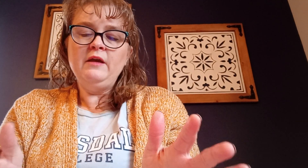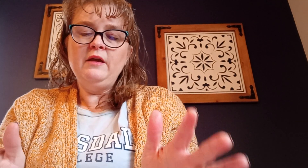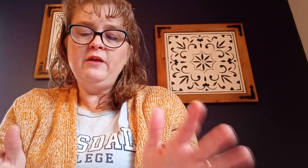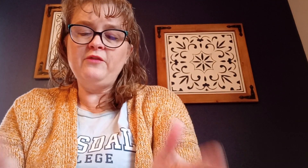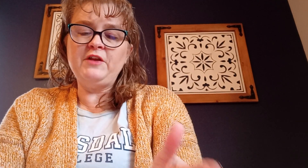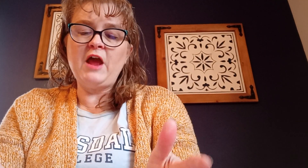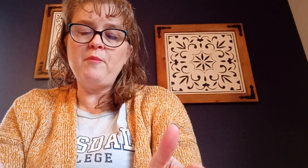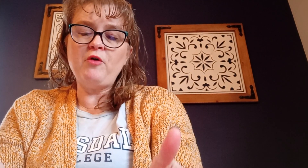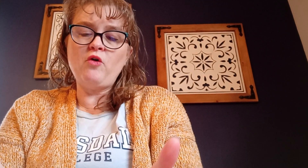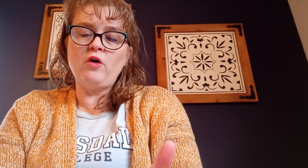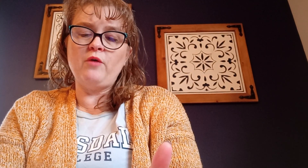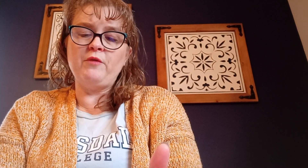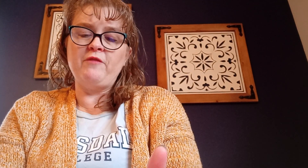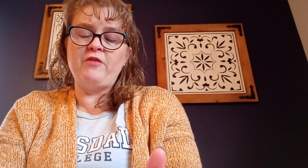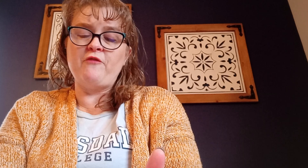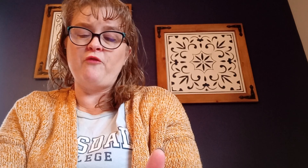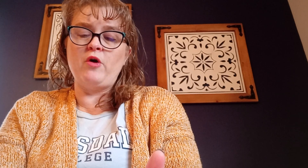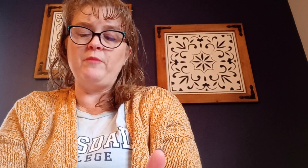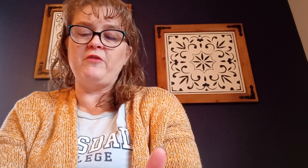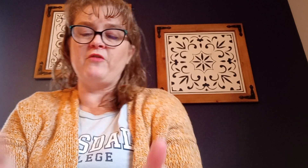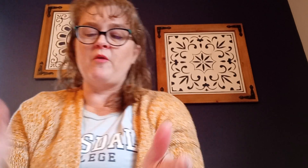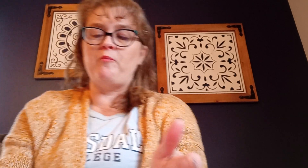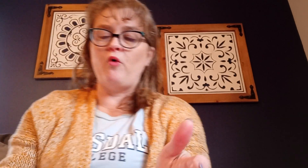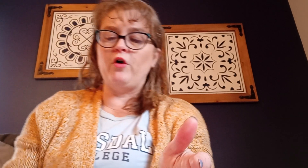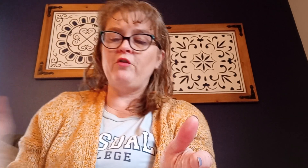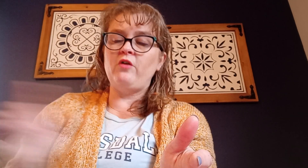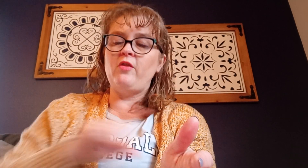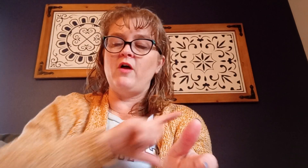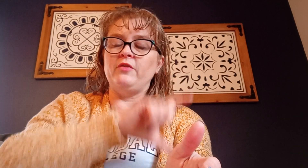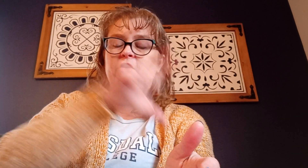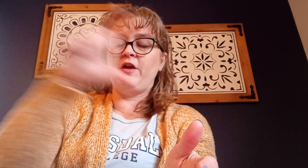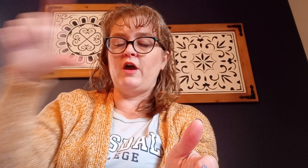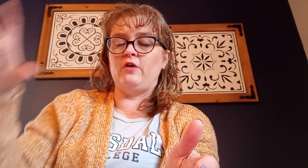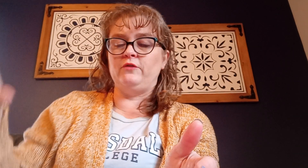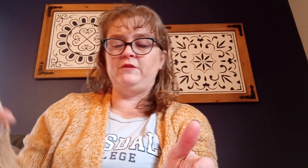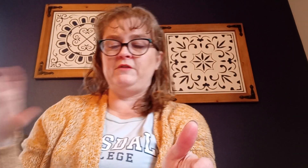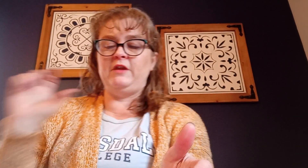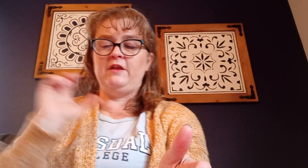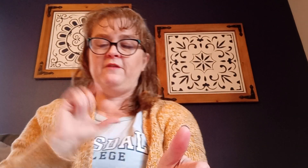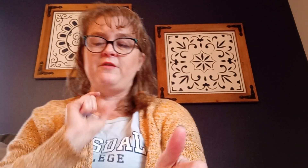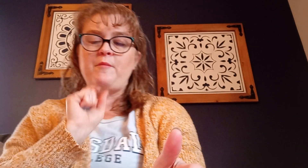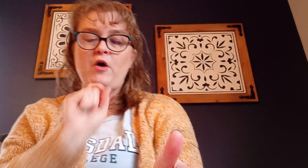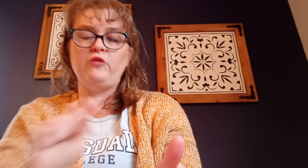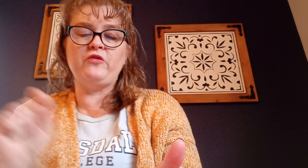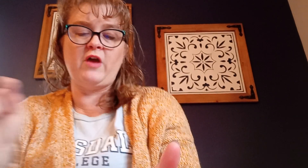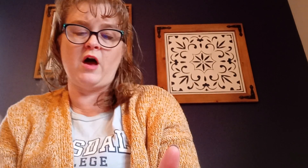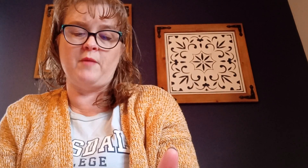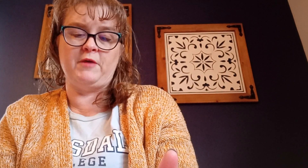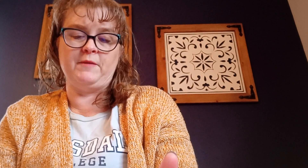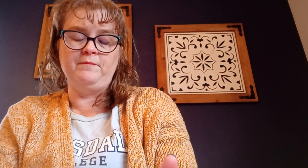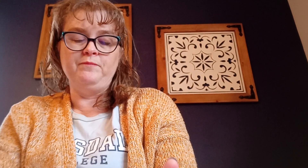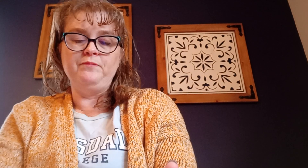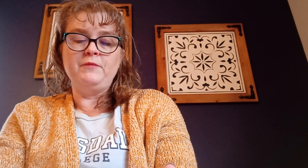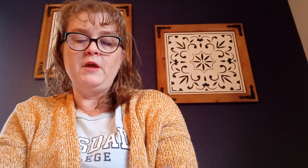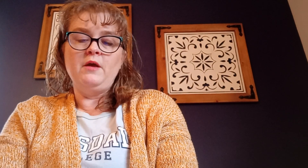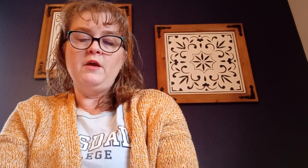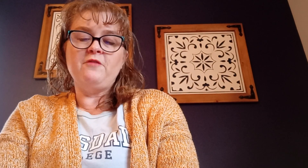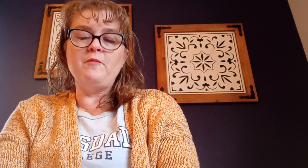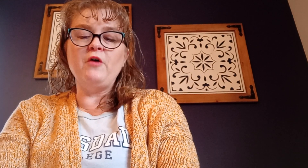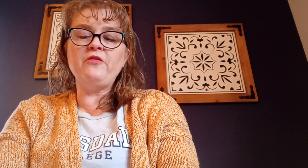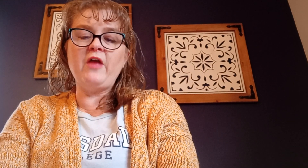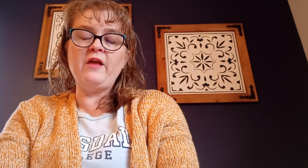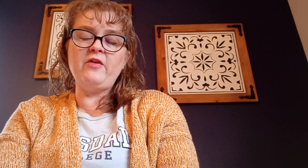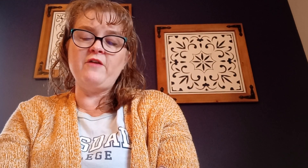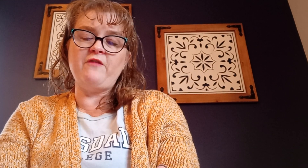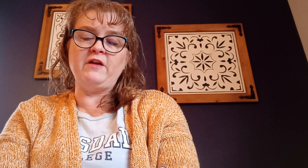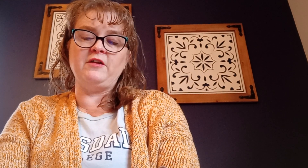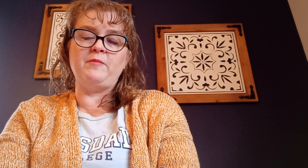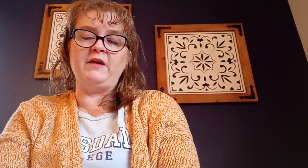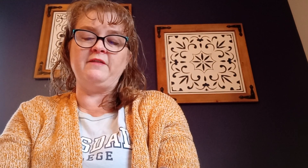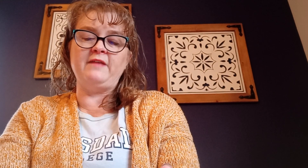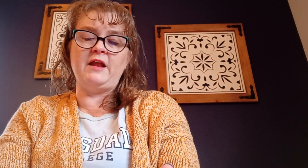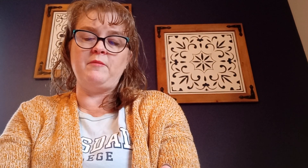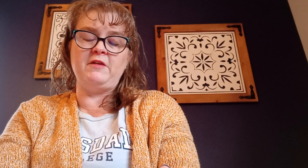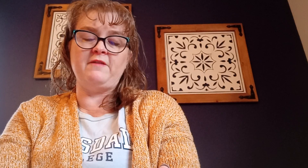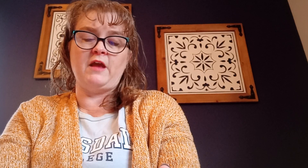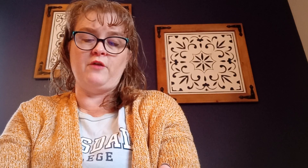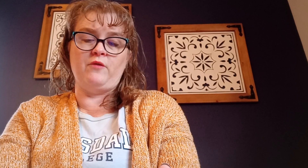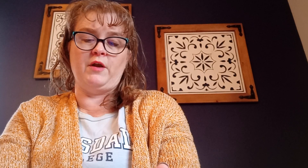Is a type of coral reef that forms as a border along the coast. It is the most common. It's most likely affected by sediments and